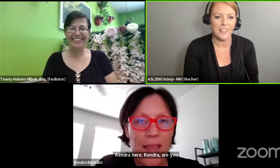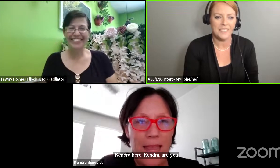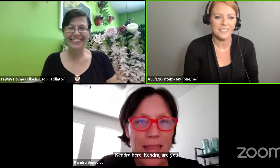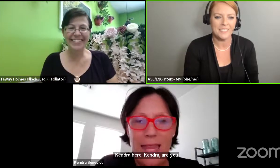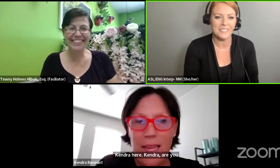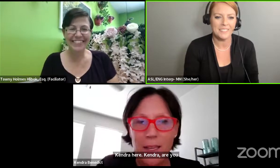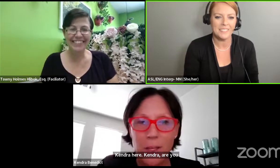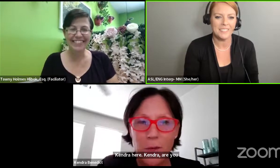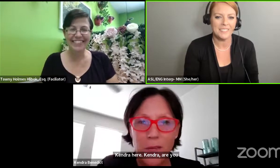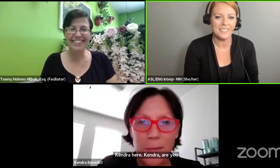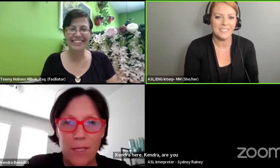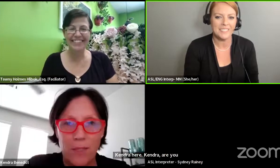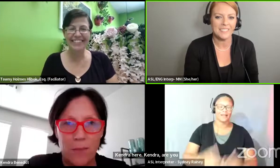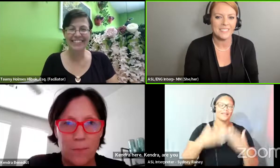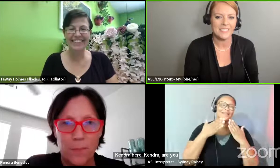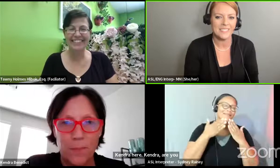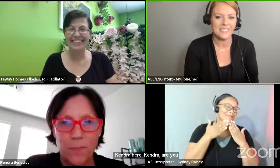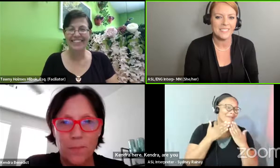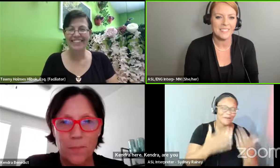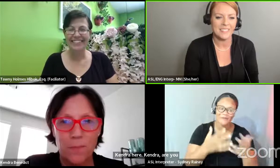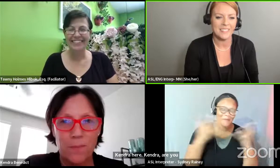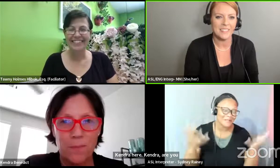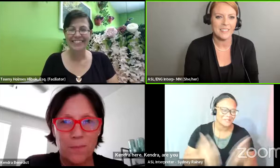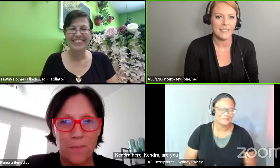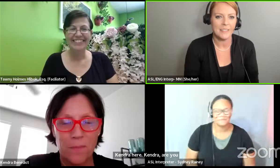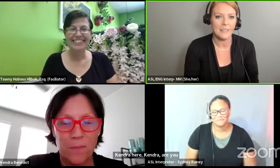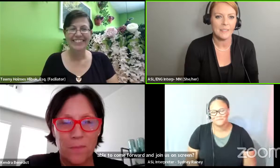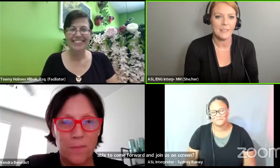Welcome, Kendra. Thank you very much.